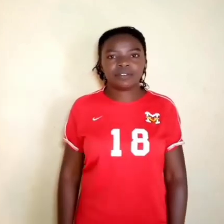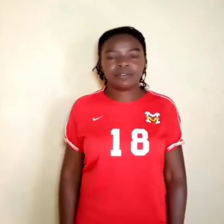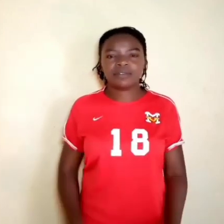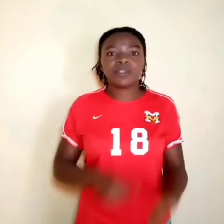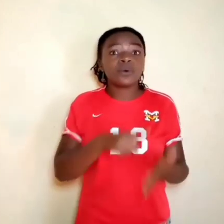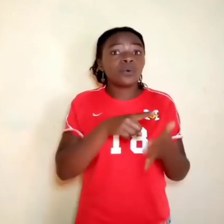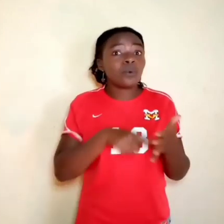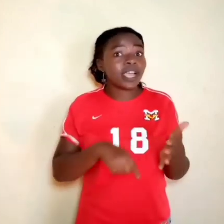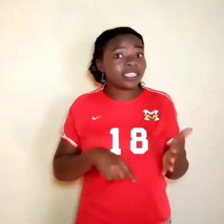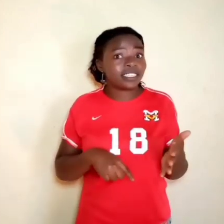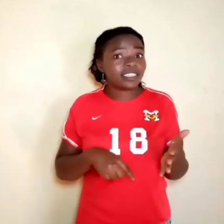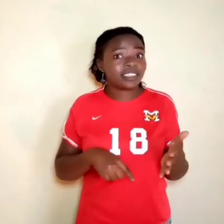What.